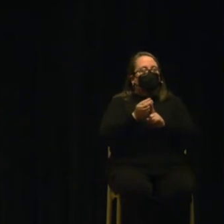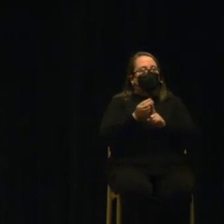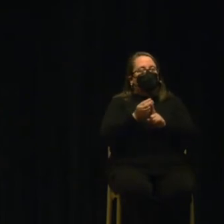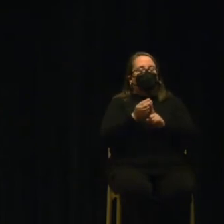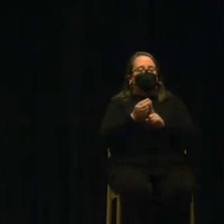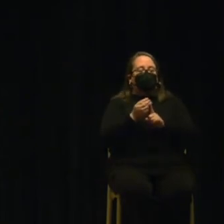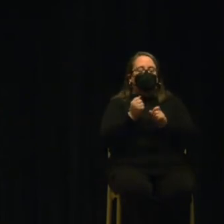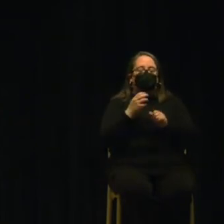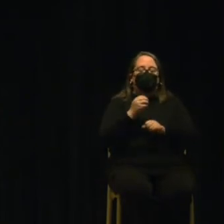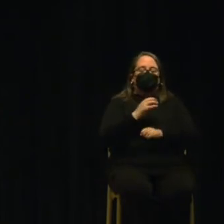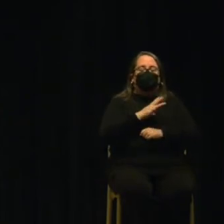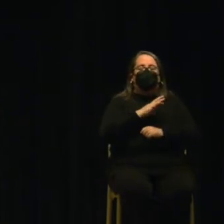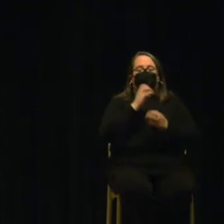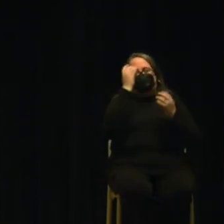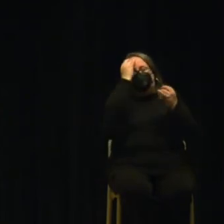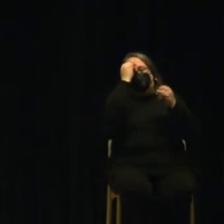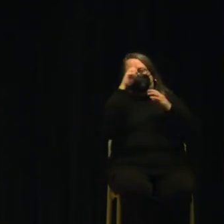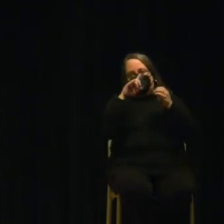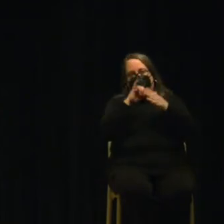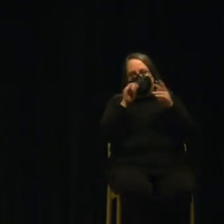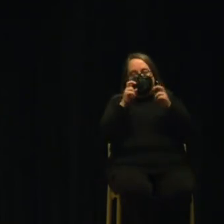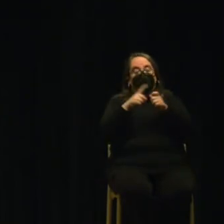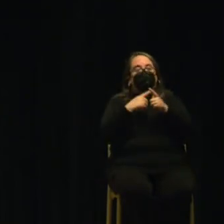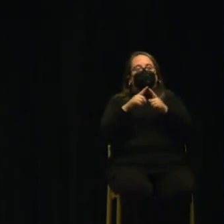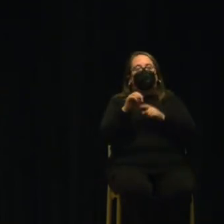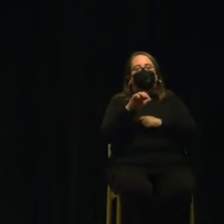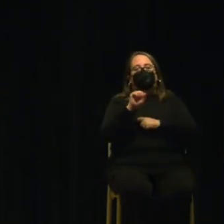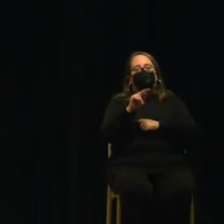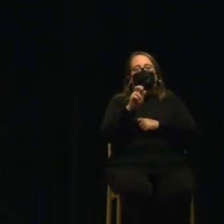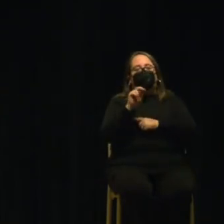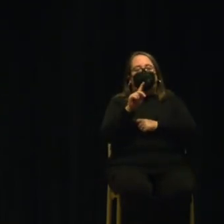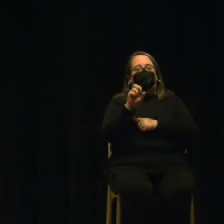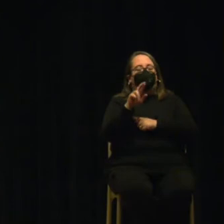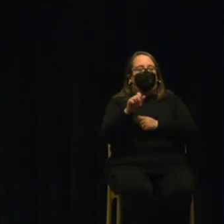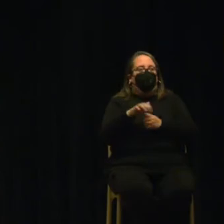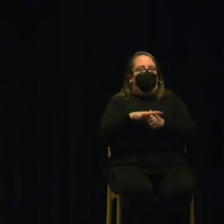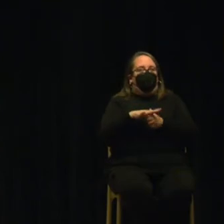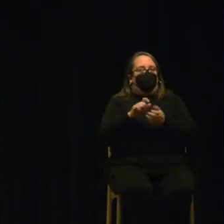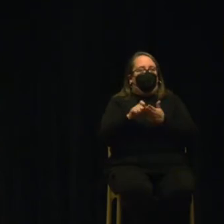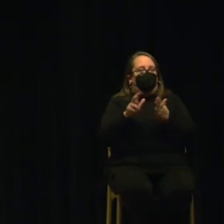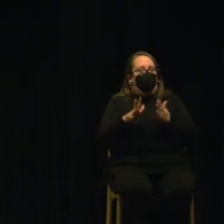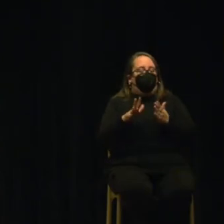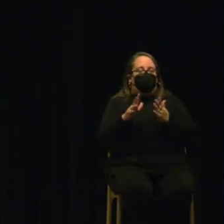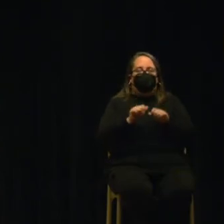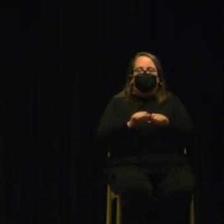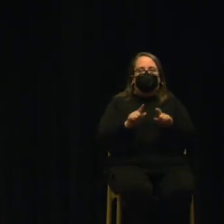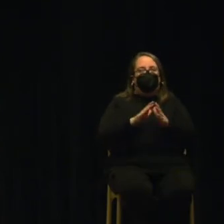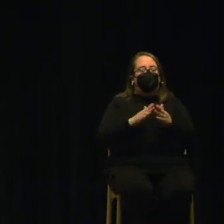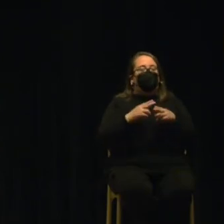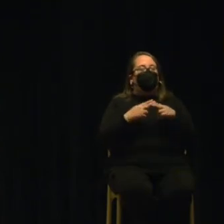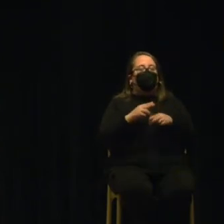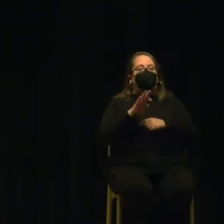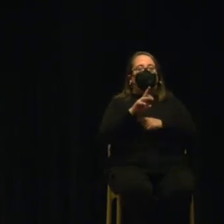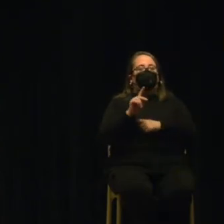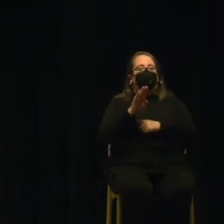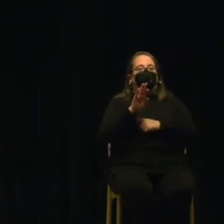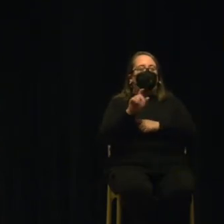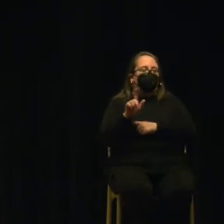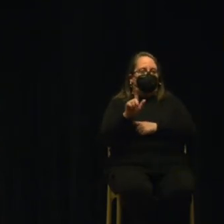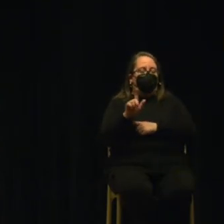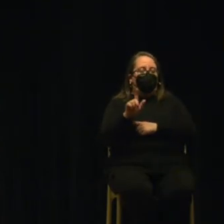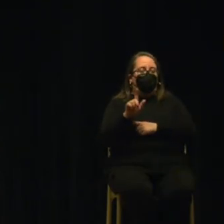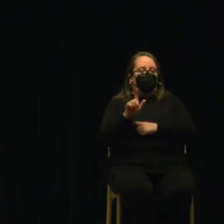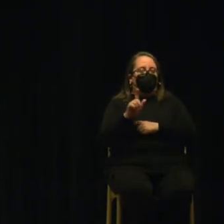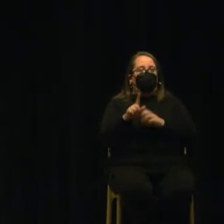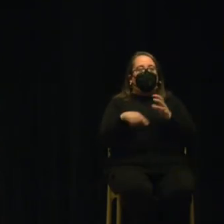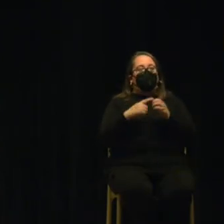freedom. Something to think about. And then Teresa Runstetler, she's a local author. She has a book out called Black Ball. And it's